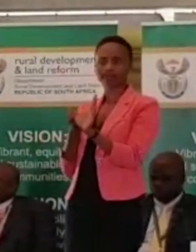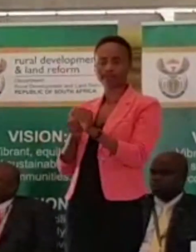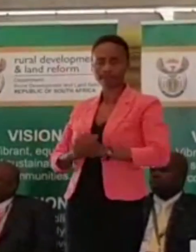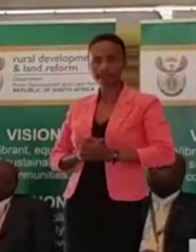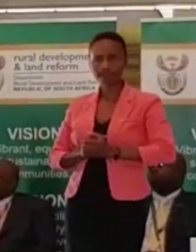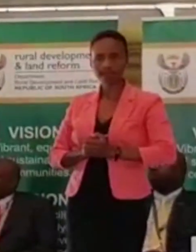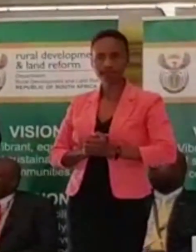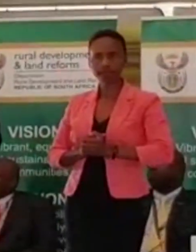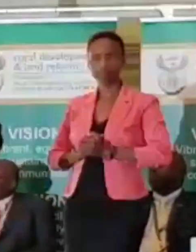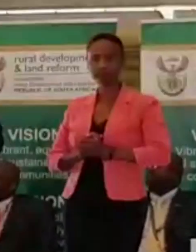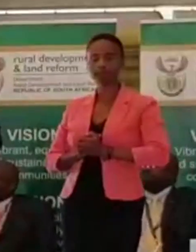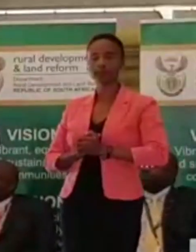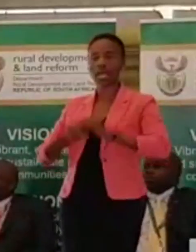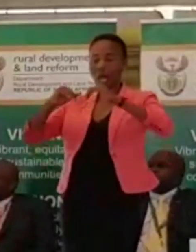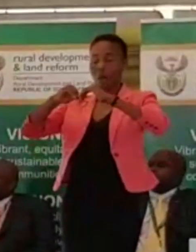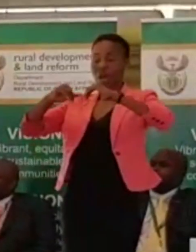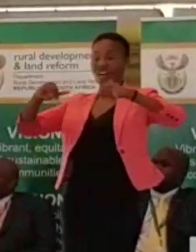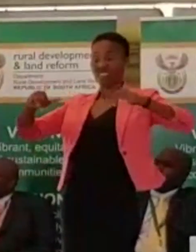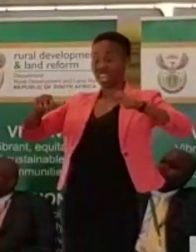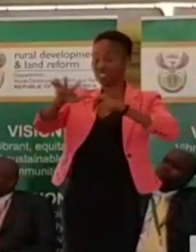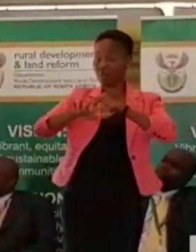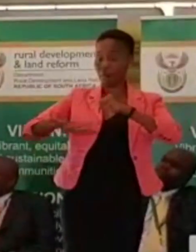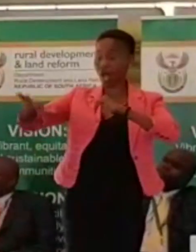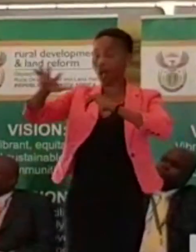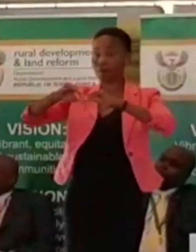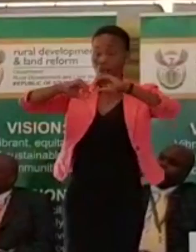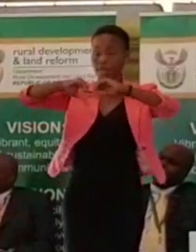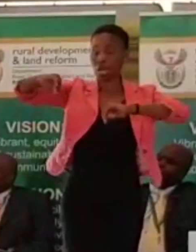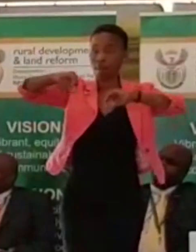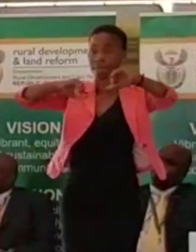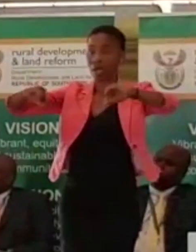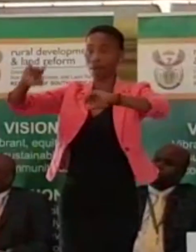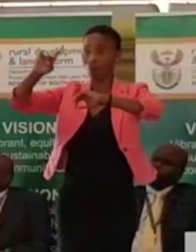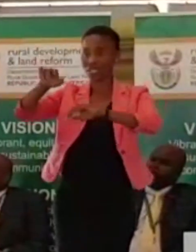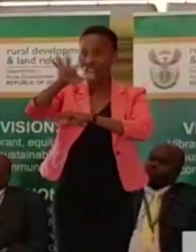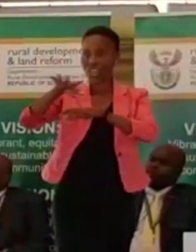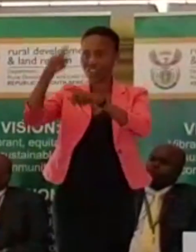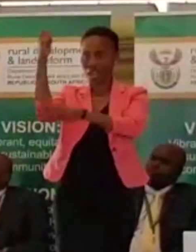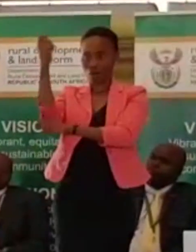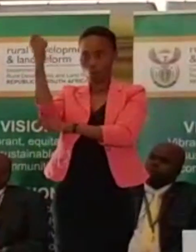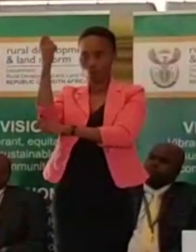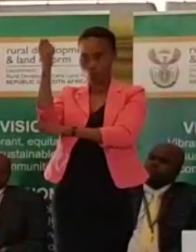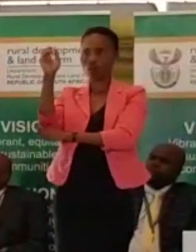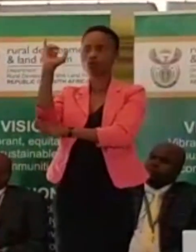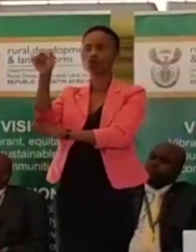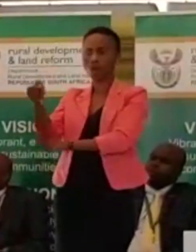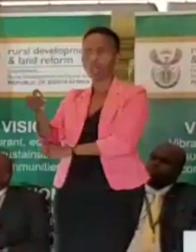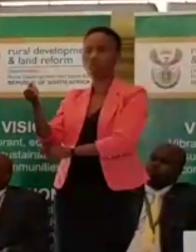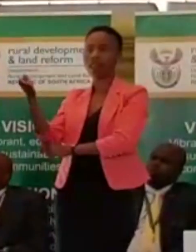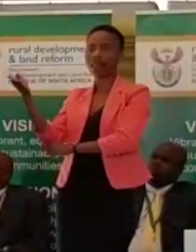The apartheid spatial exclusion of rural areas still mars